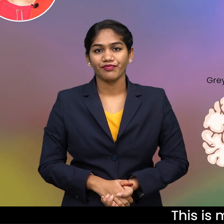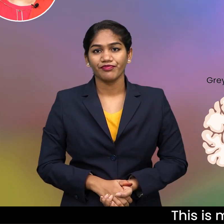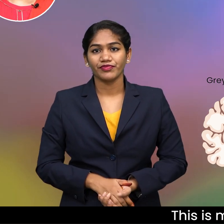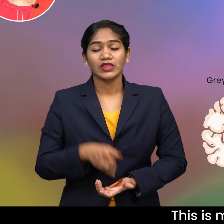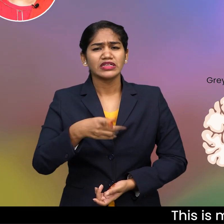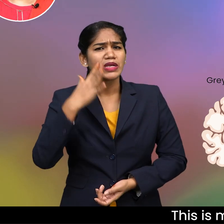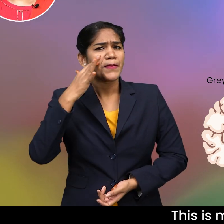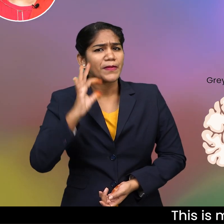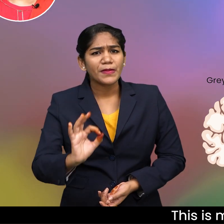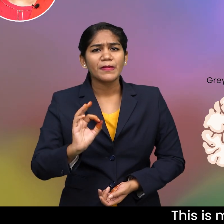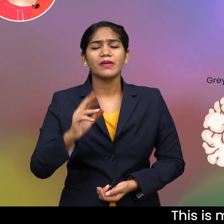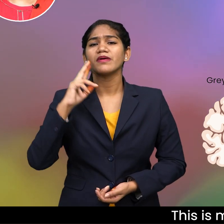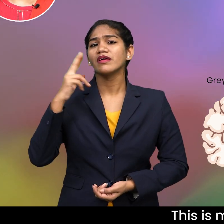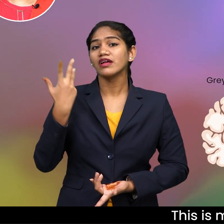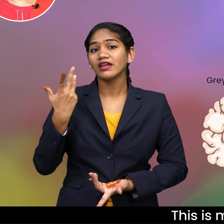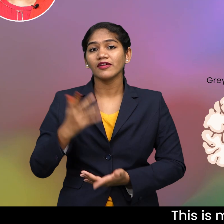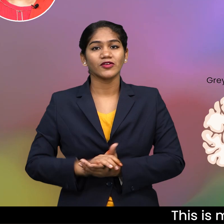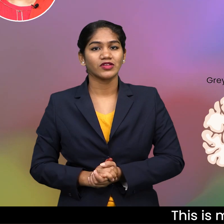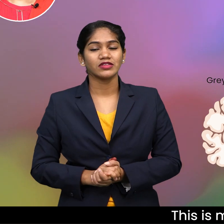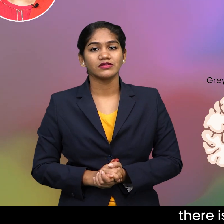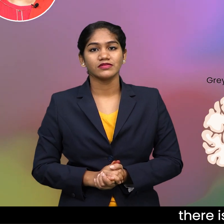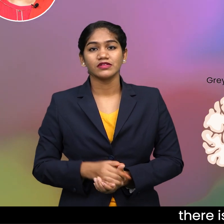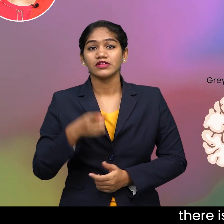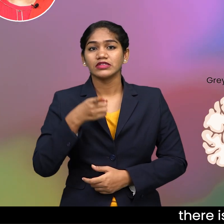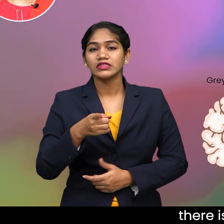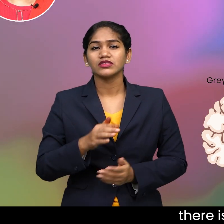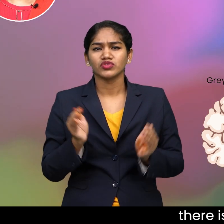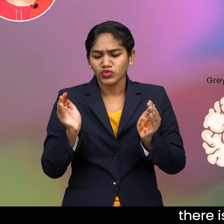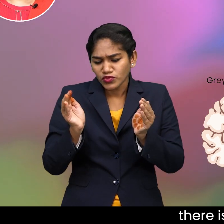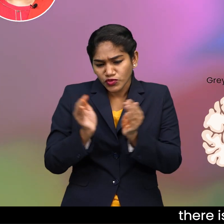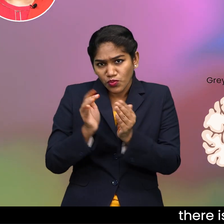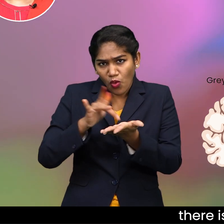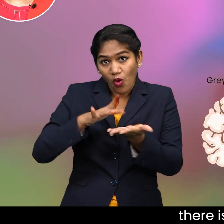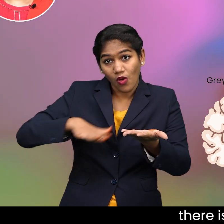This is mainly because there is a small area